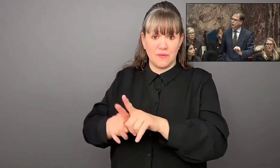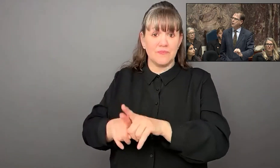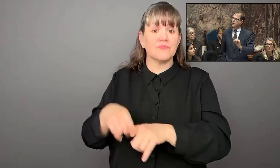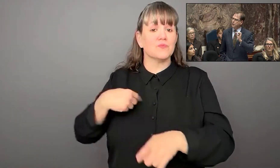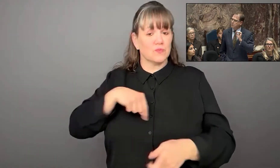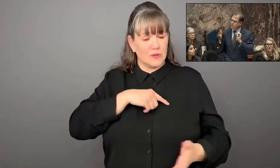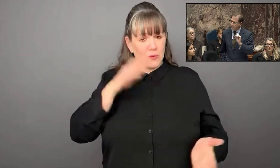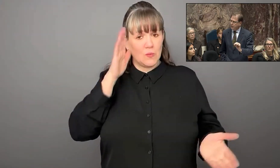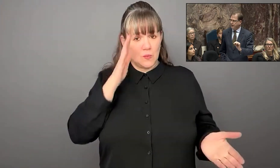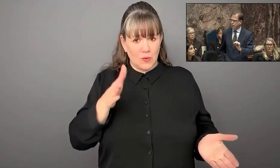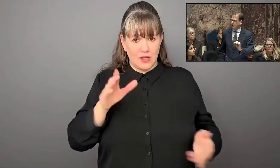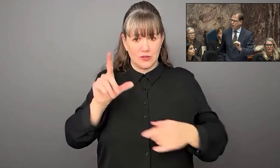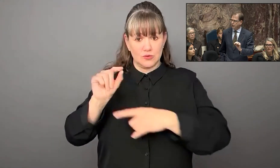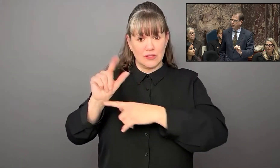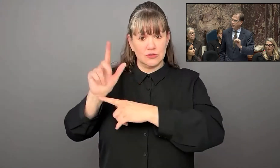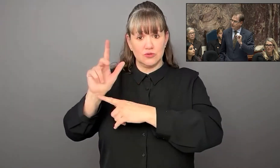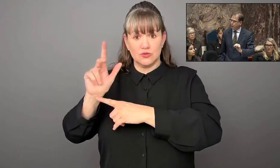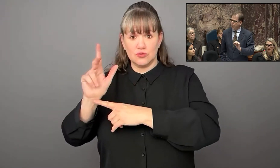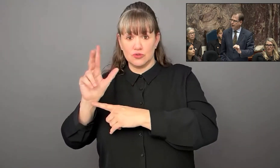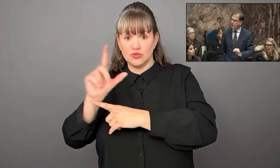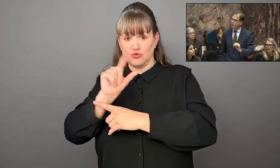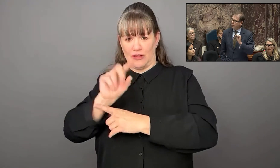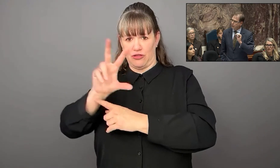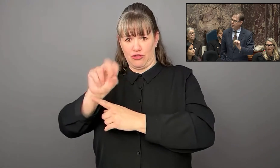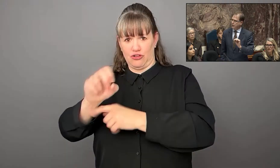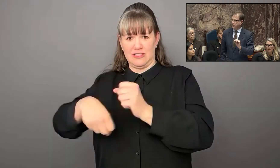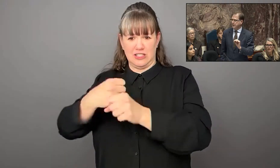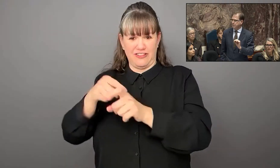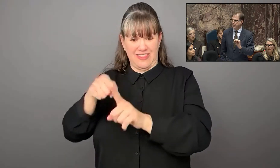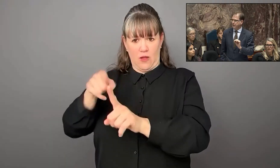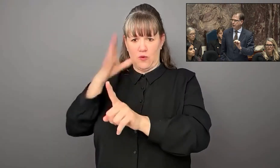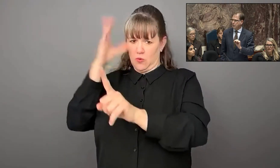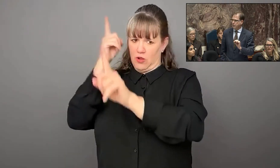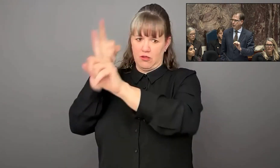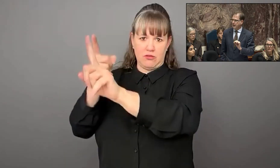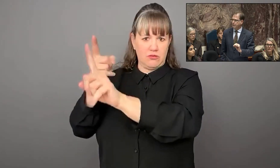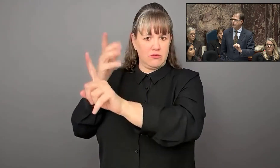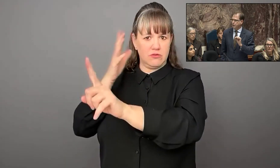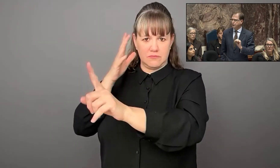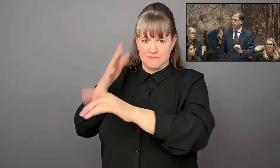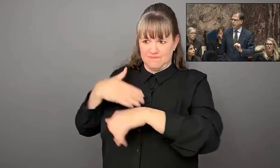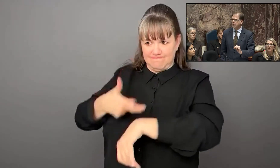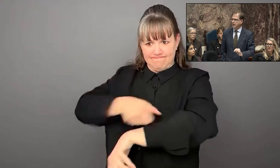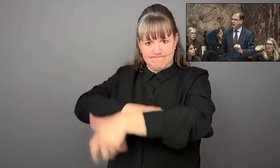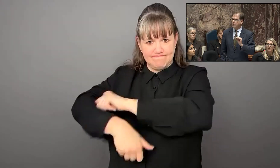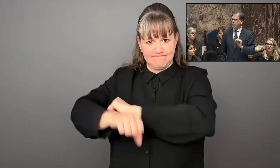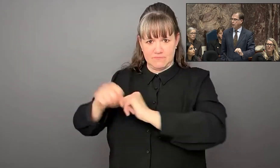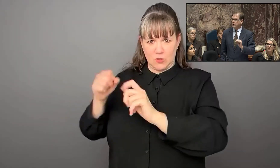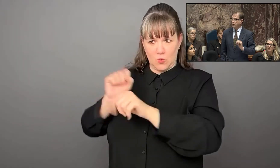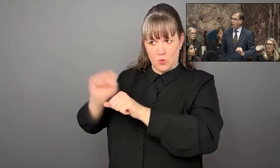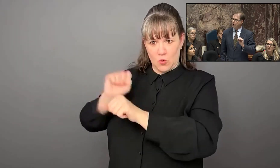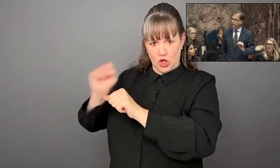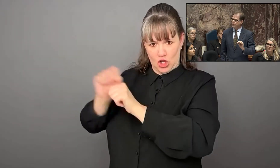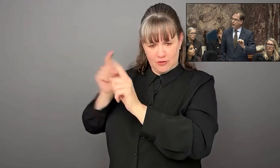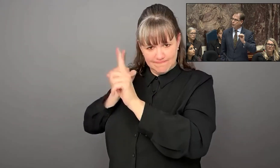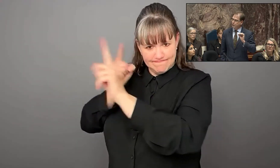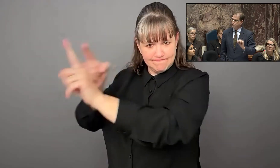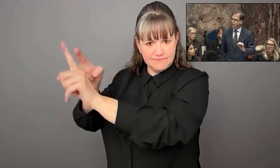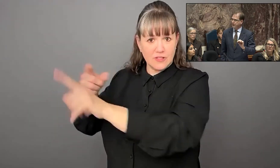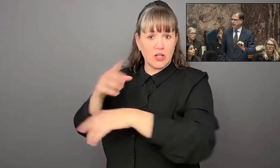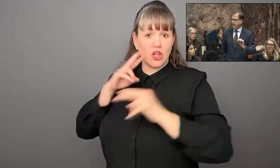work to do? You bet we have more work to do. That's why we're reviewing Clean BC programs to ensure that we work